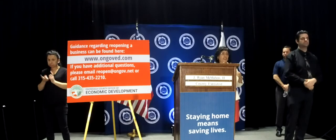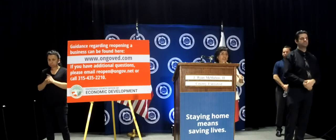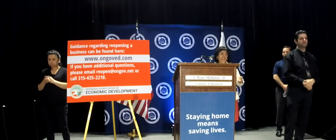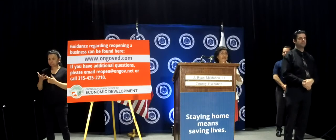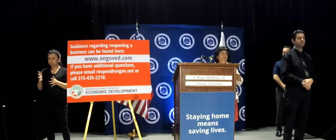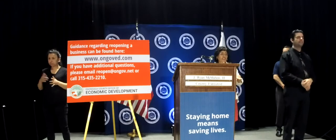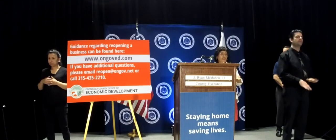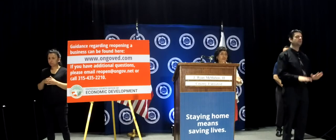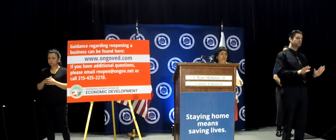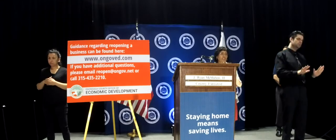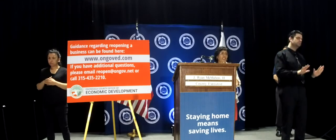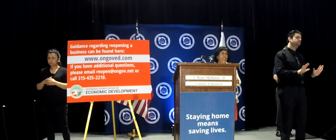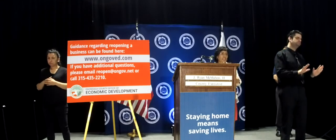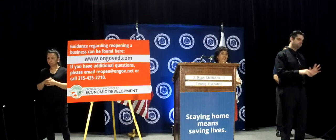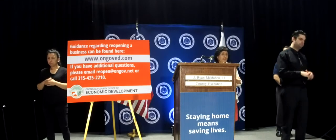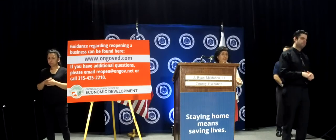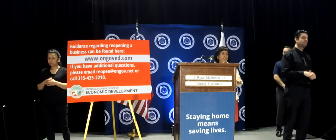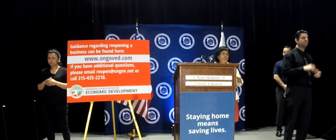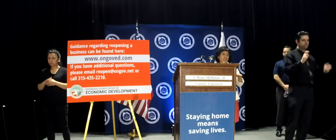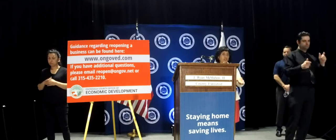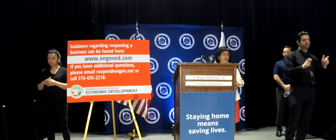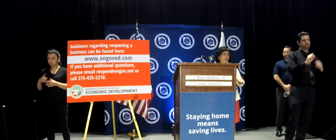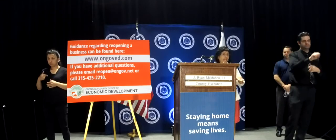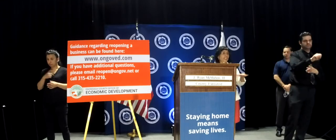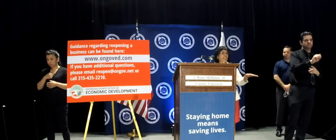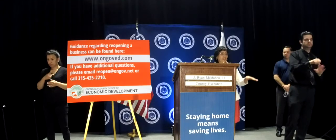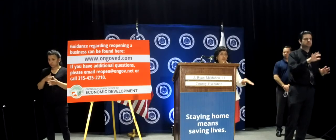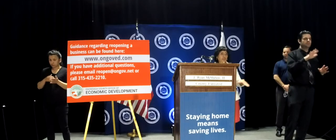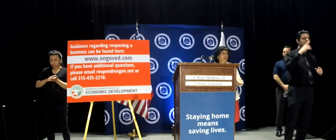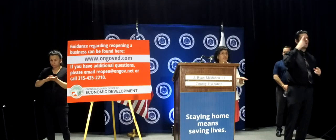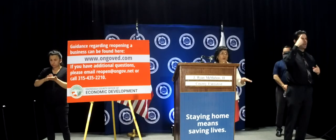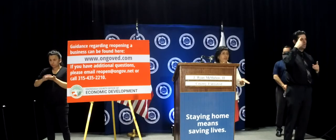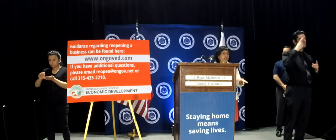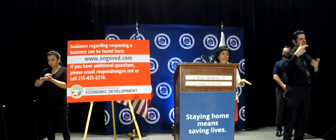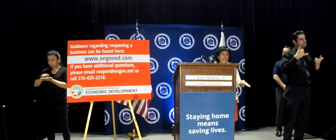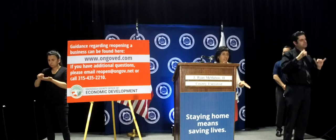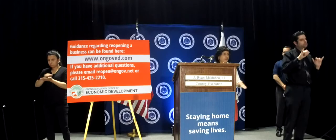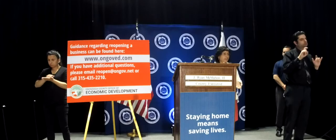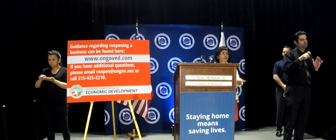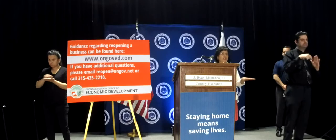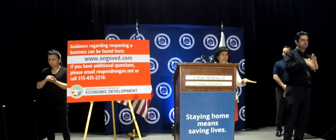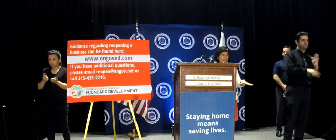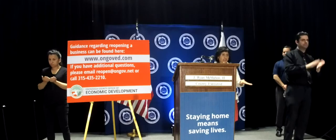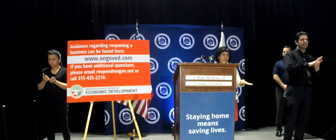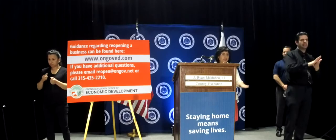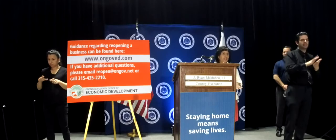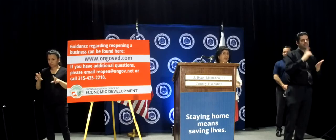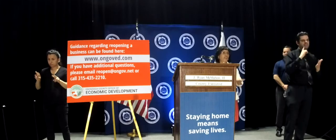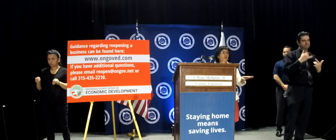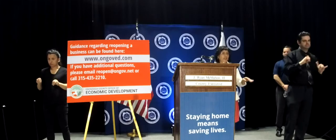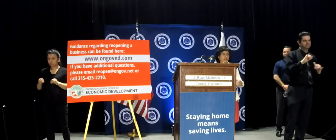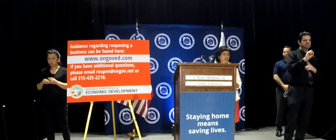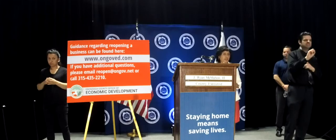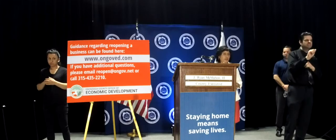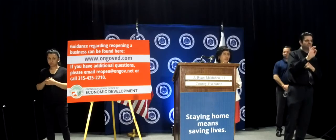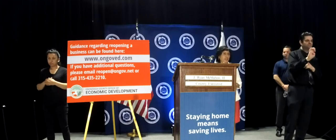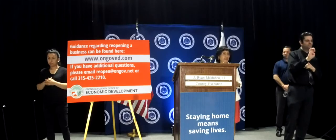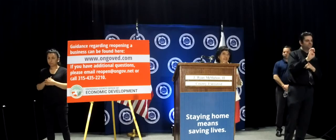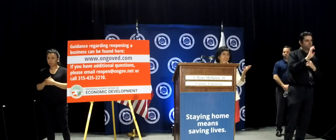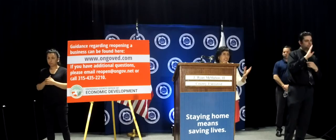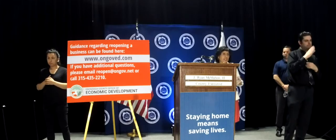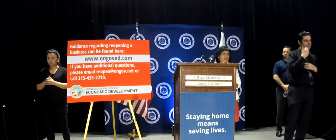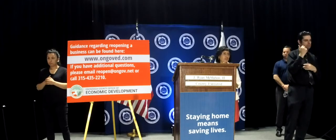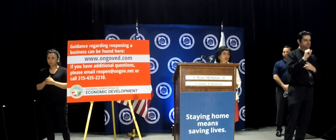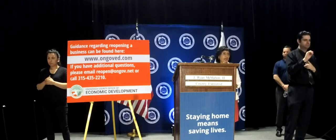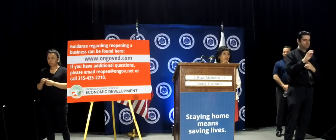take it seriously, making sure cleaning surfaces is a good for any other ways for the on hygiene. You have other bacteria too, other viruses too.